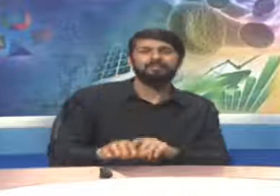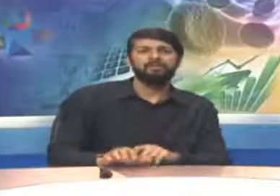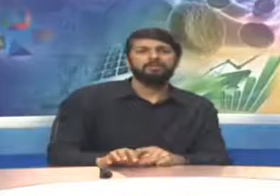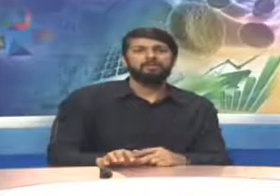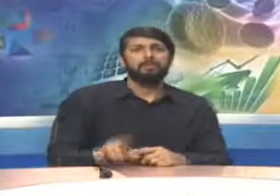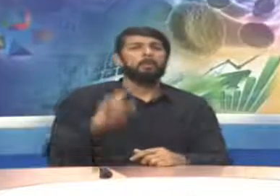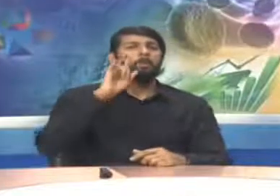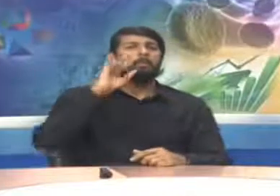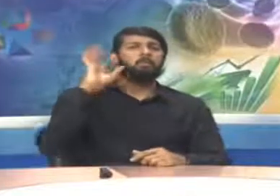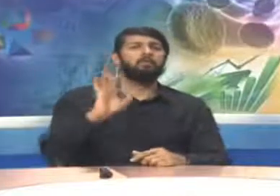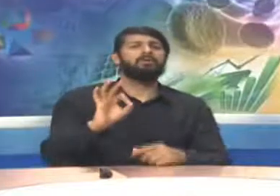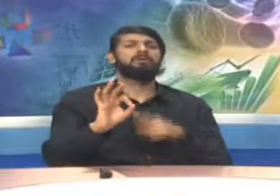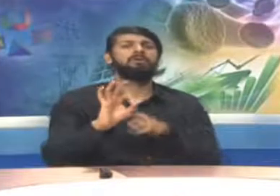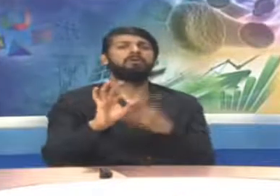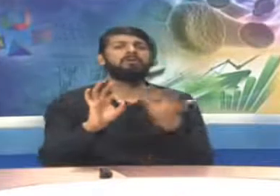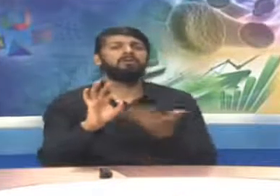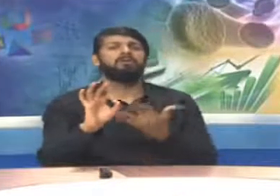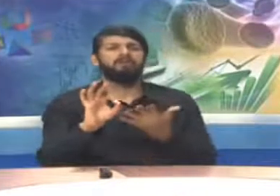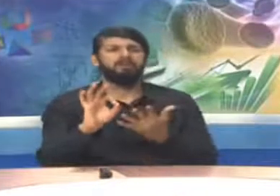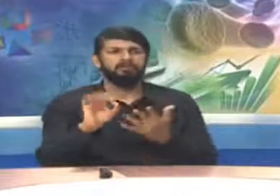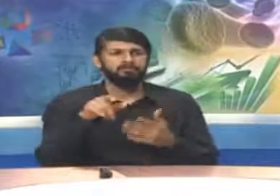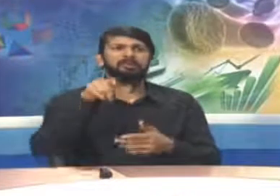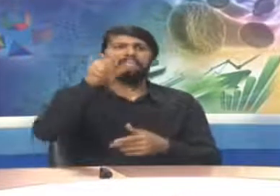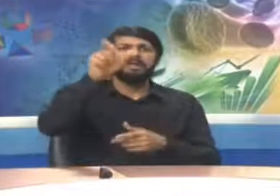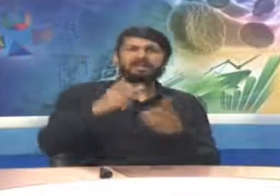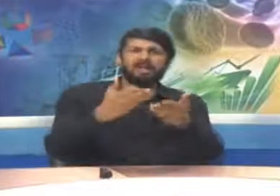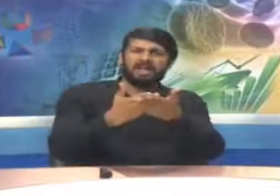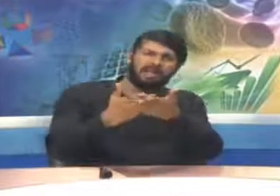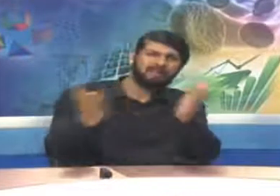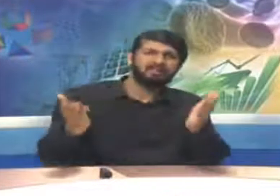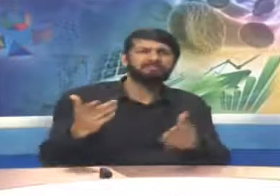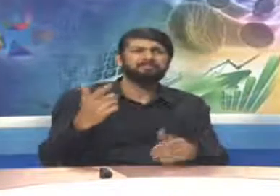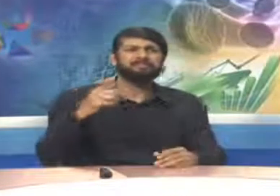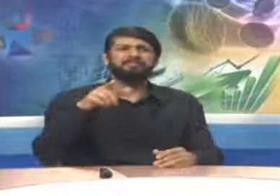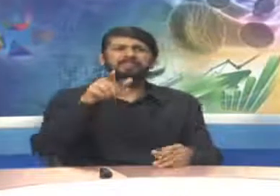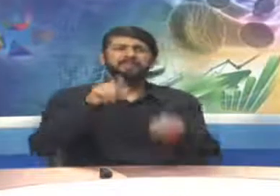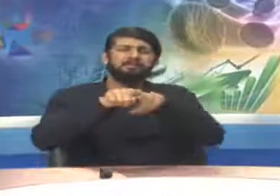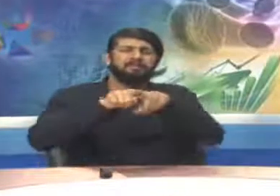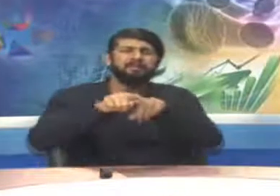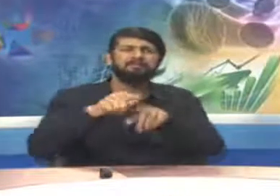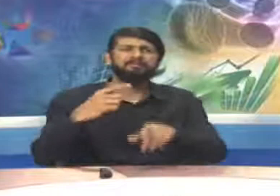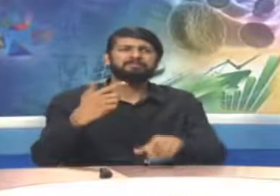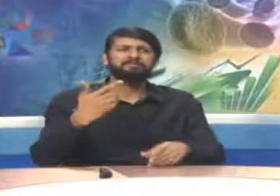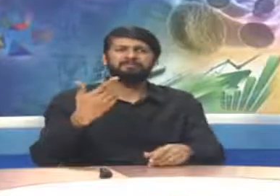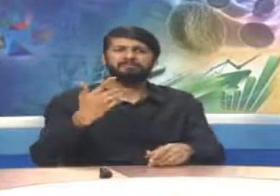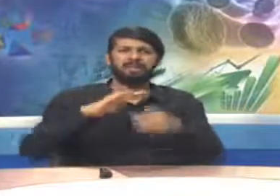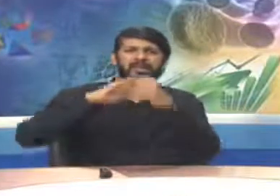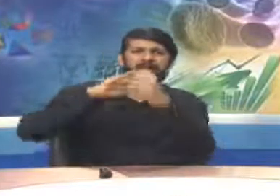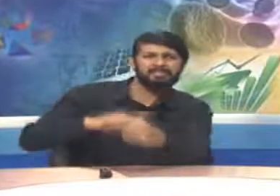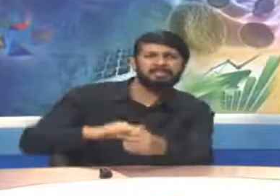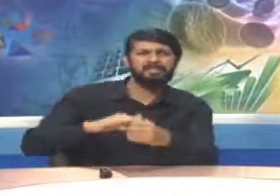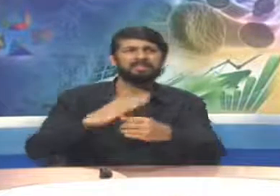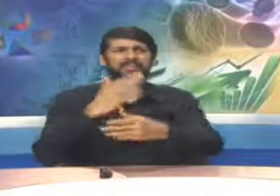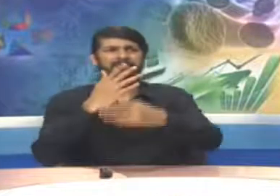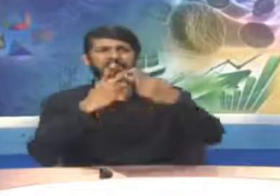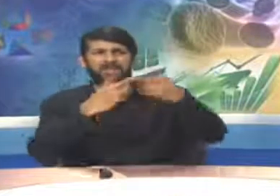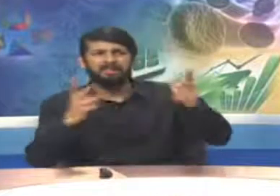state. To say state is a class institution,